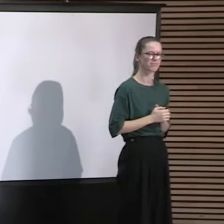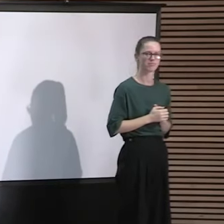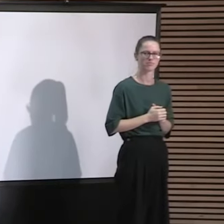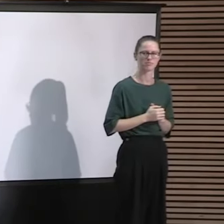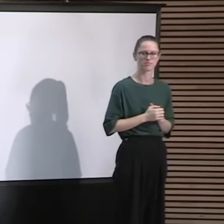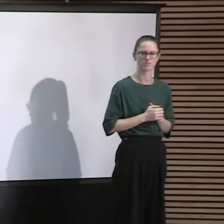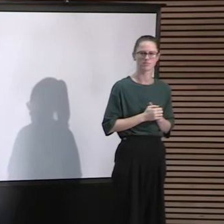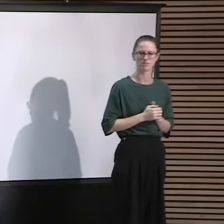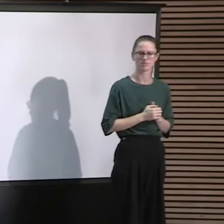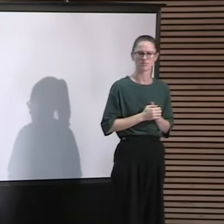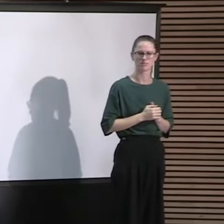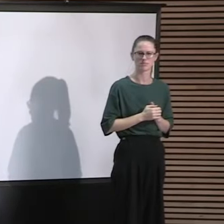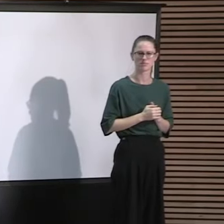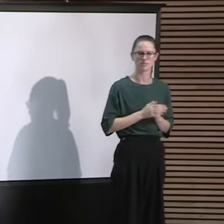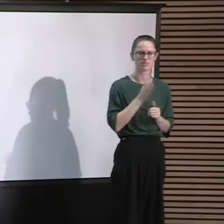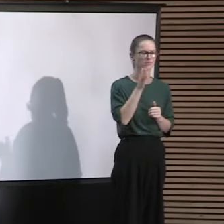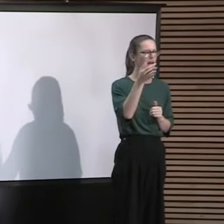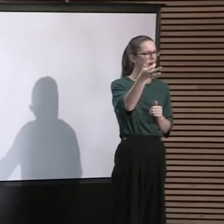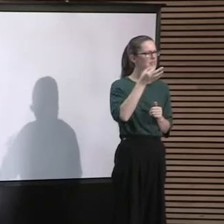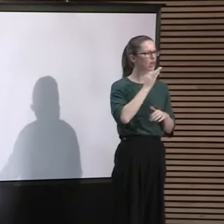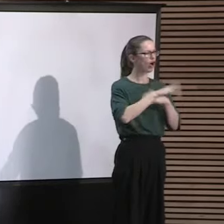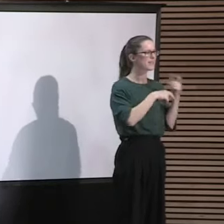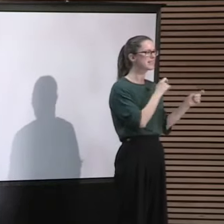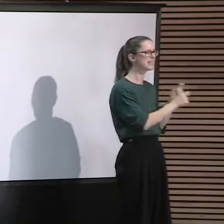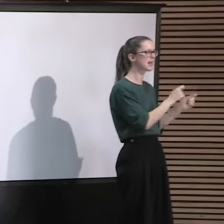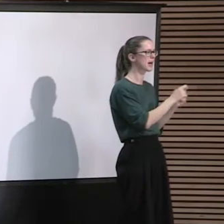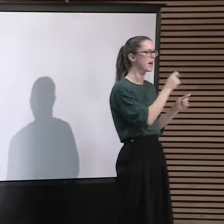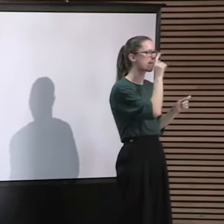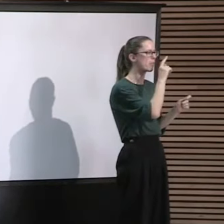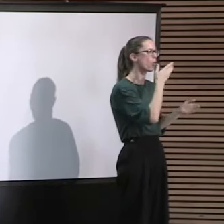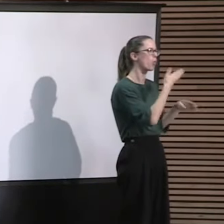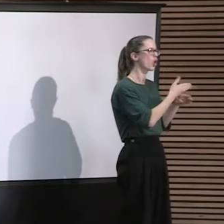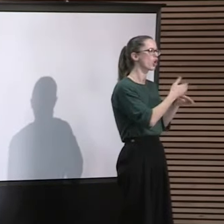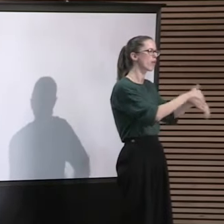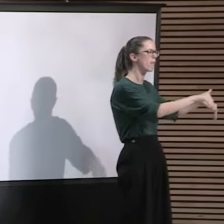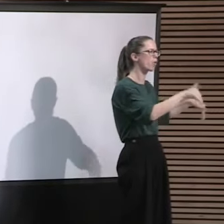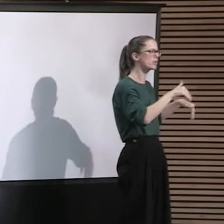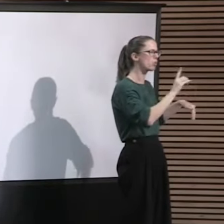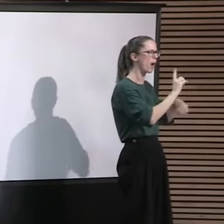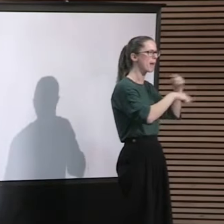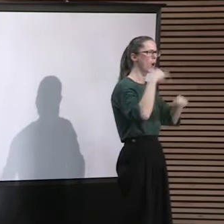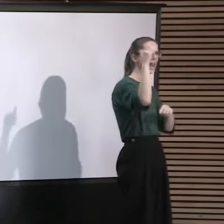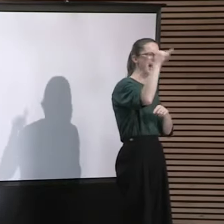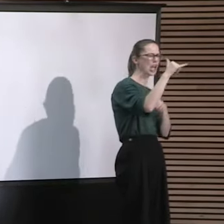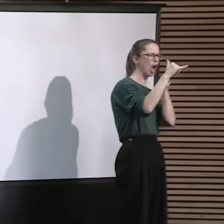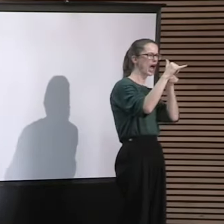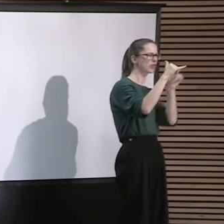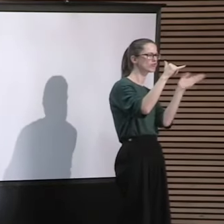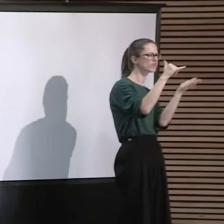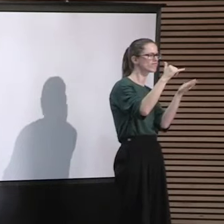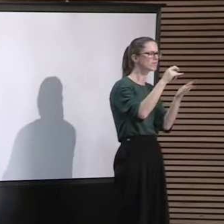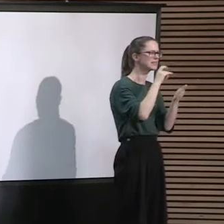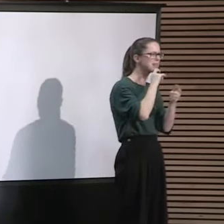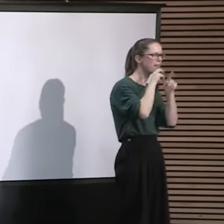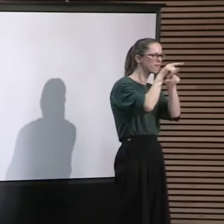this focus on testing border workers, why are there still exemptions for airline crew coming into the country? Look, there are different arrangements